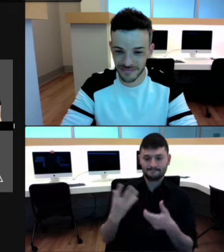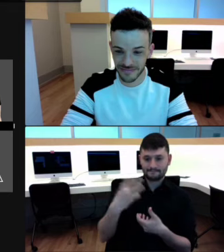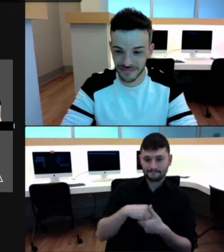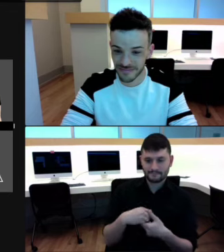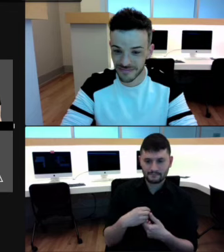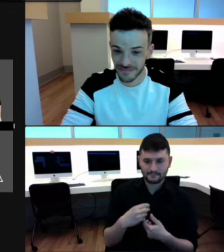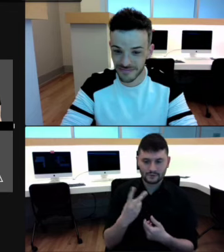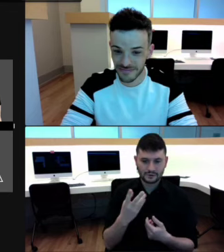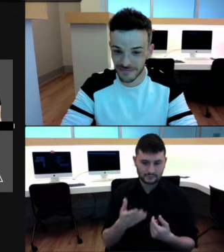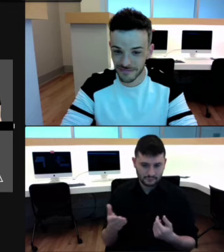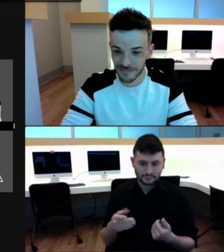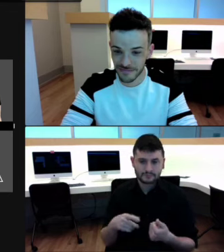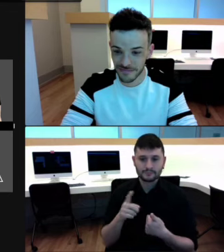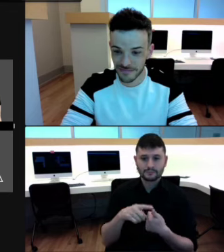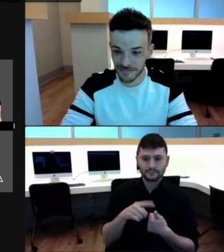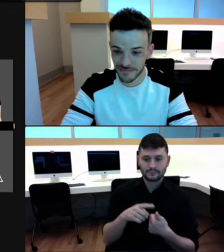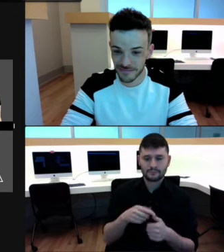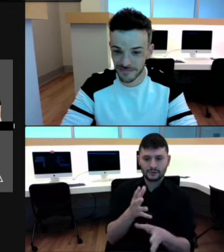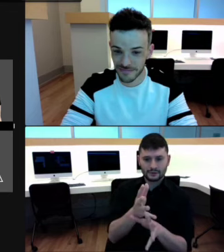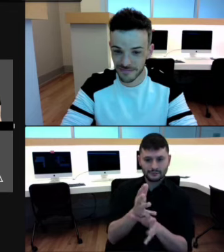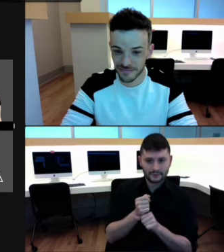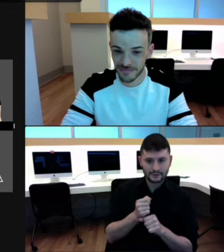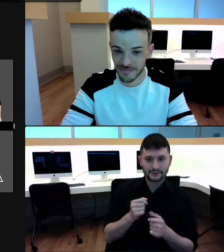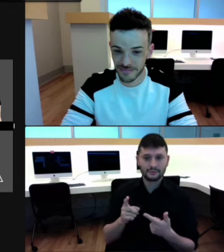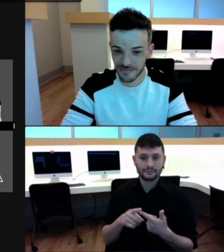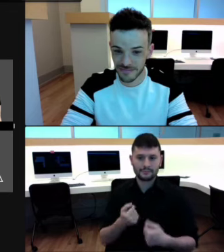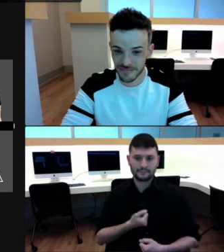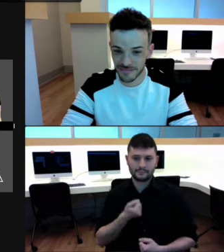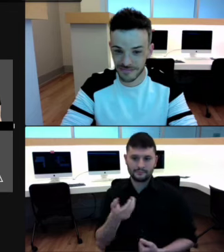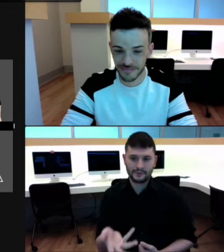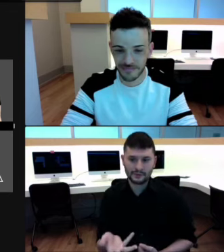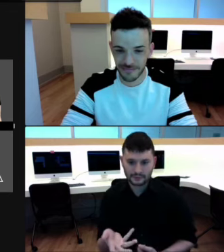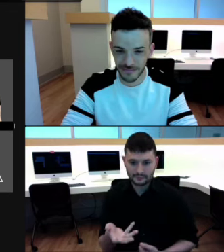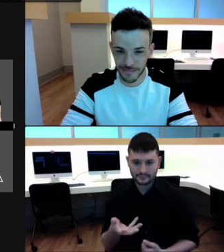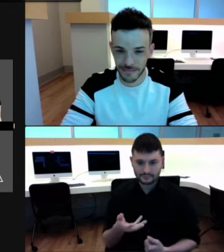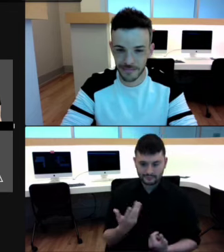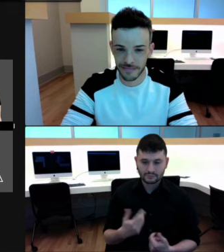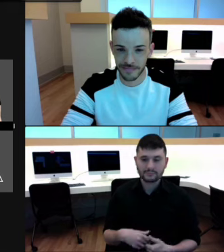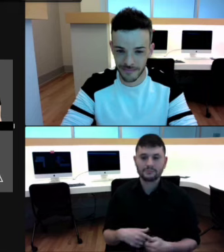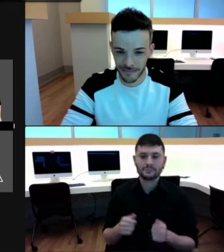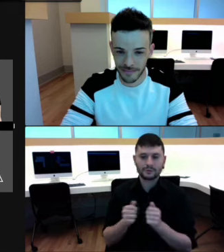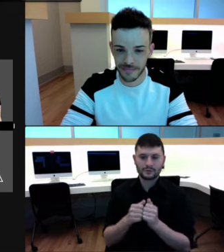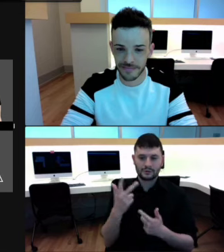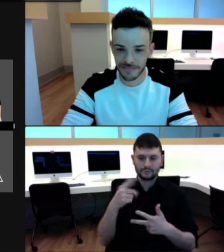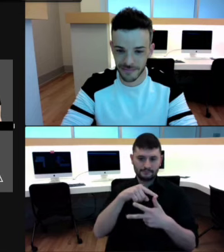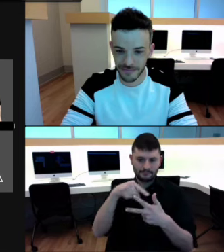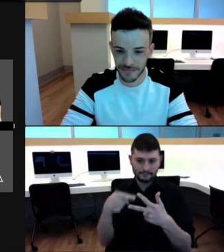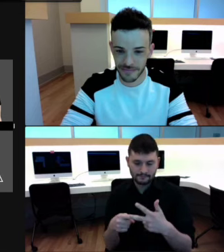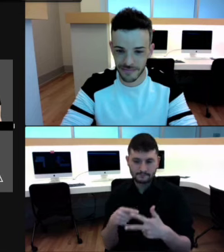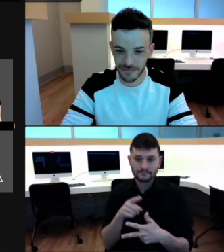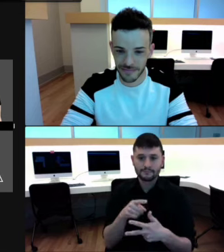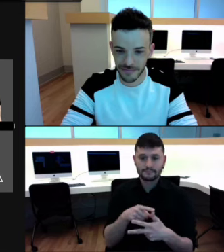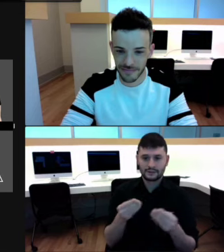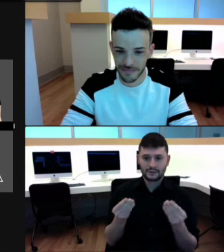Our design includes a couple of things. We look at expressive and receptive